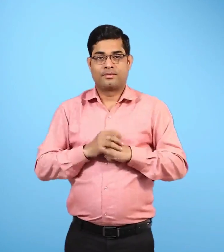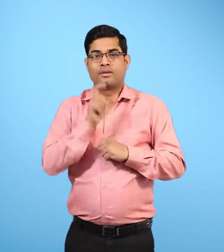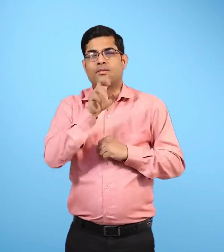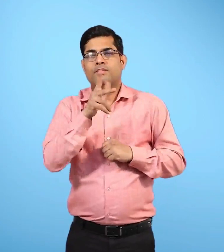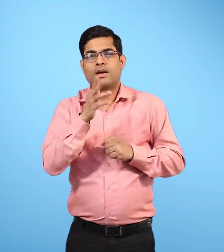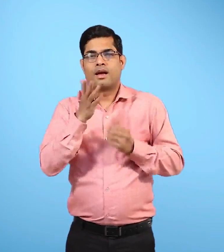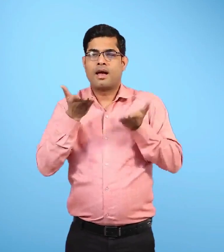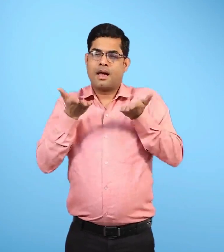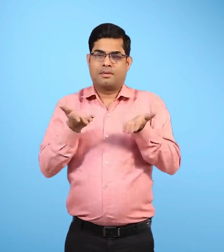Only just.